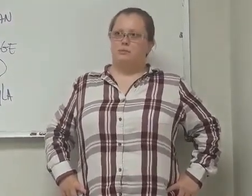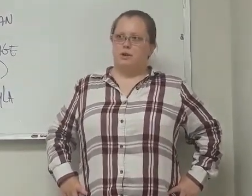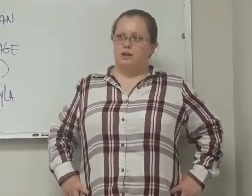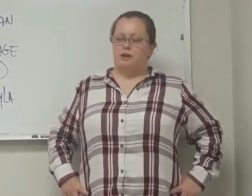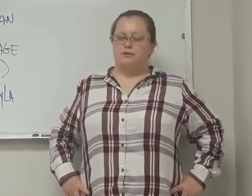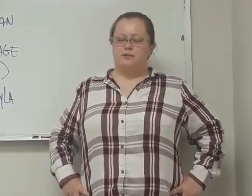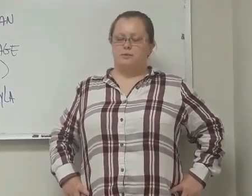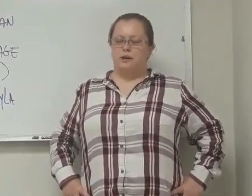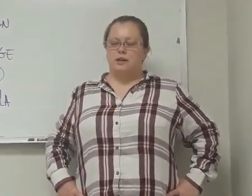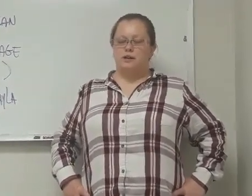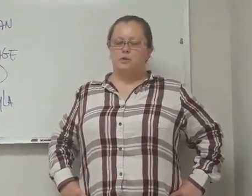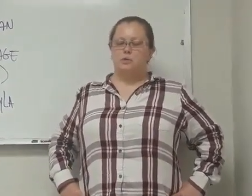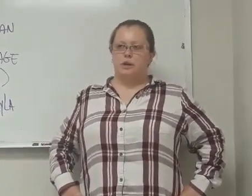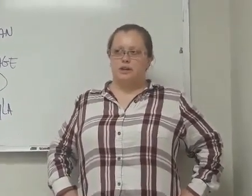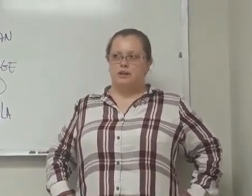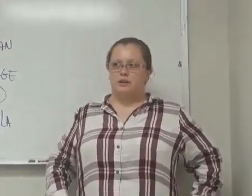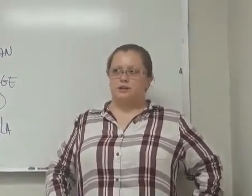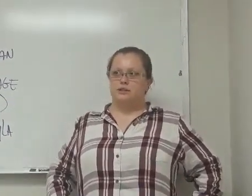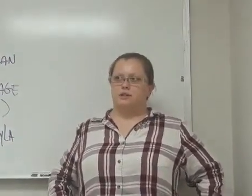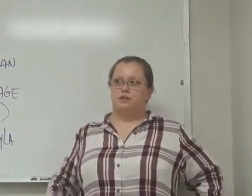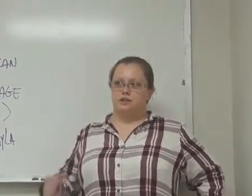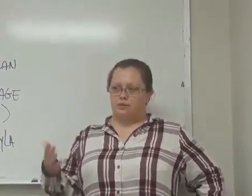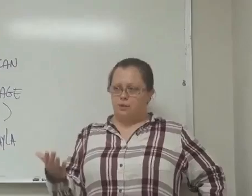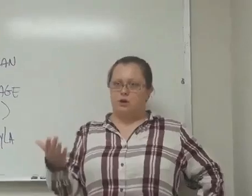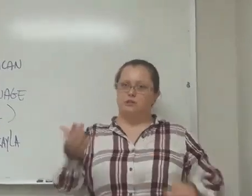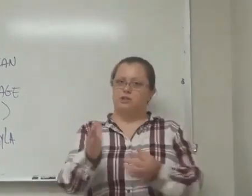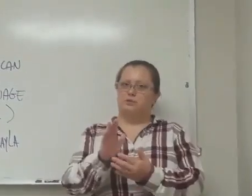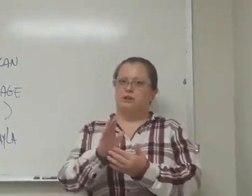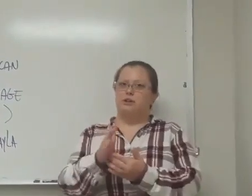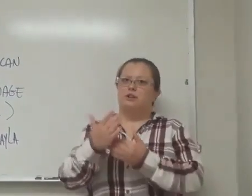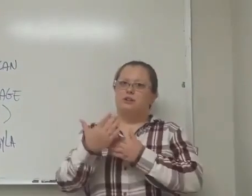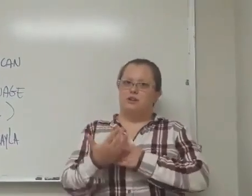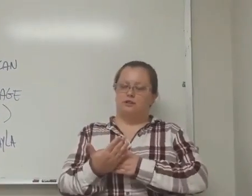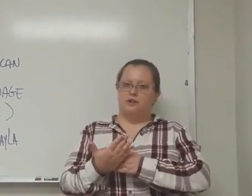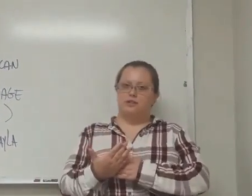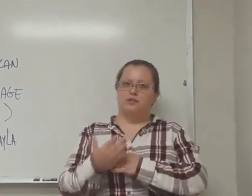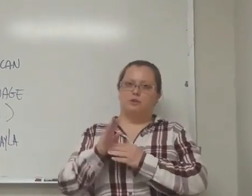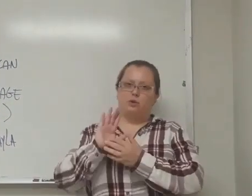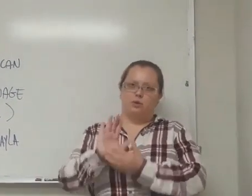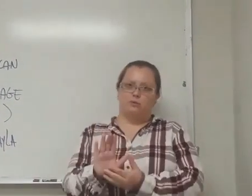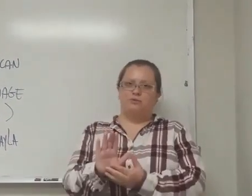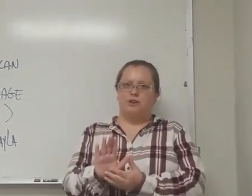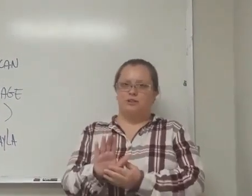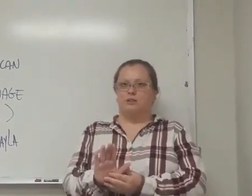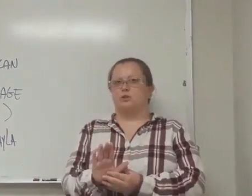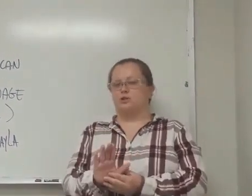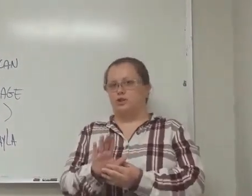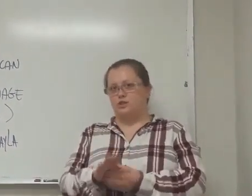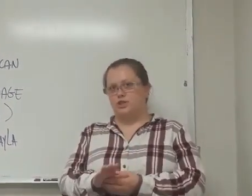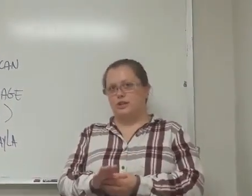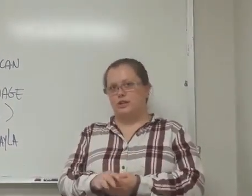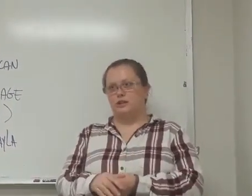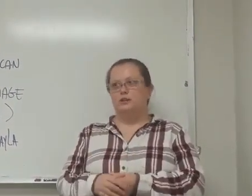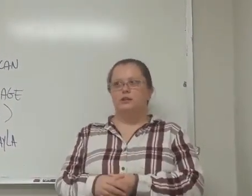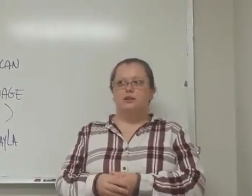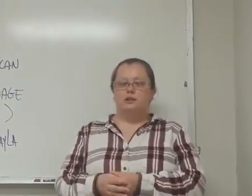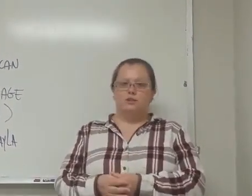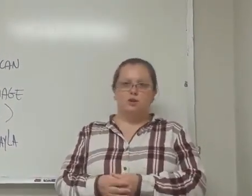be, if depending on what it is, the palm's going to be either facing you or facing the person you're signing.